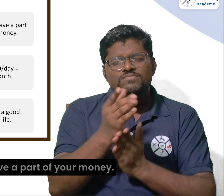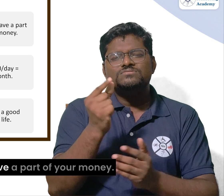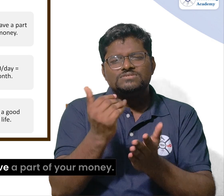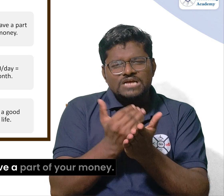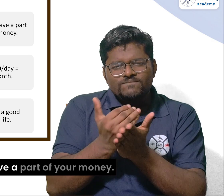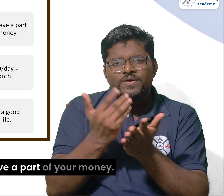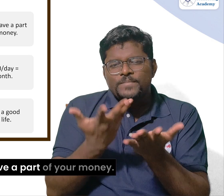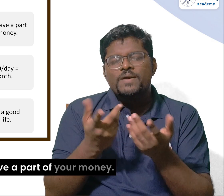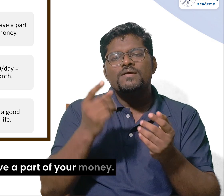Always save a part of your money.